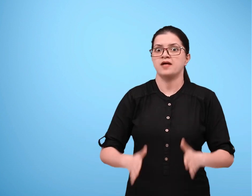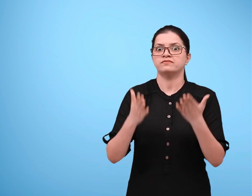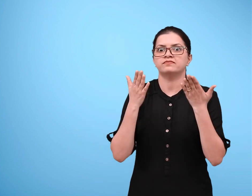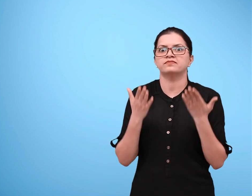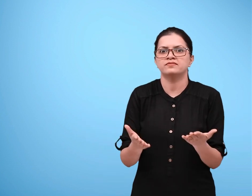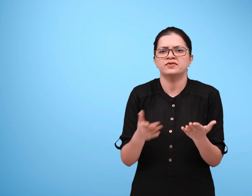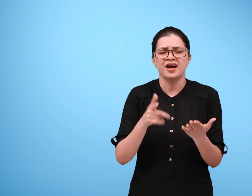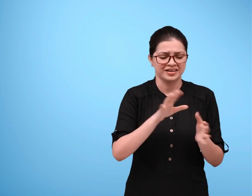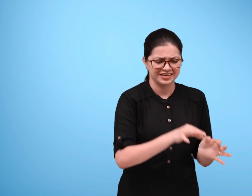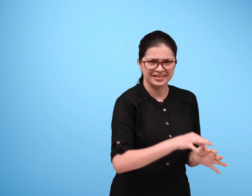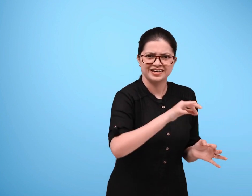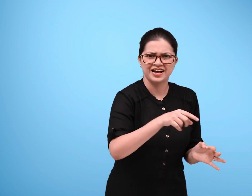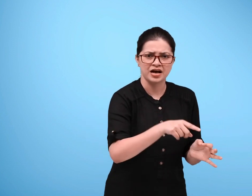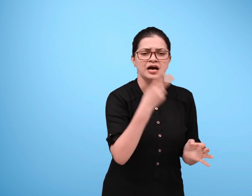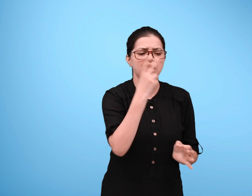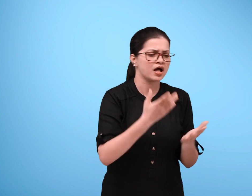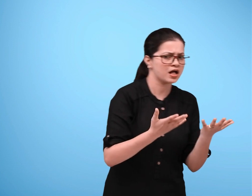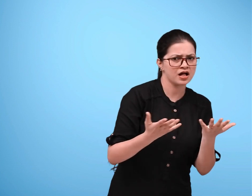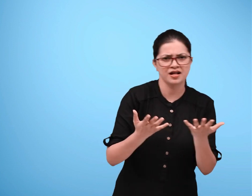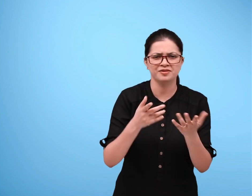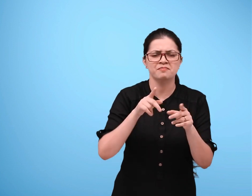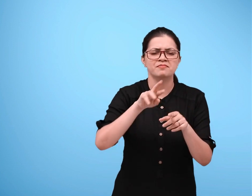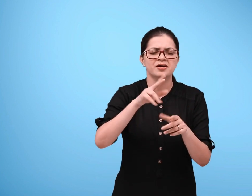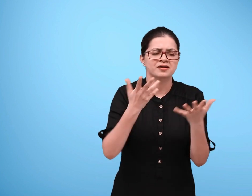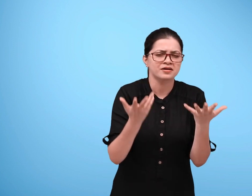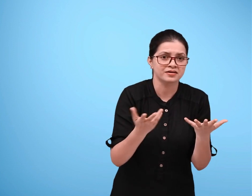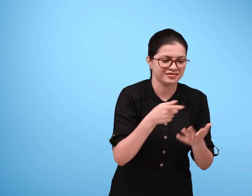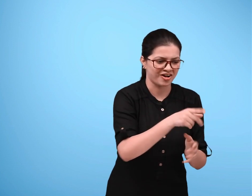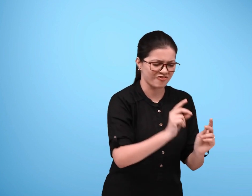This allows us to know how fast or slow a motion is.